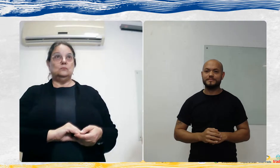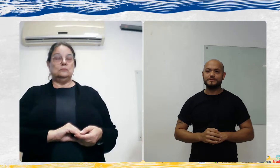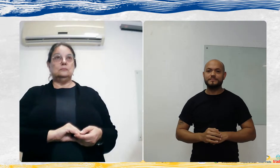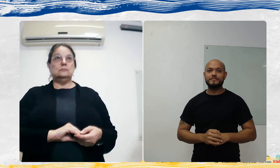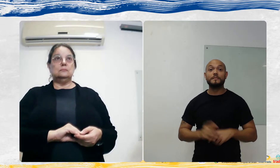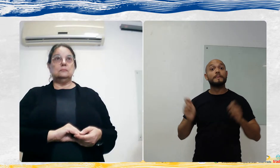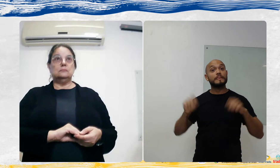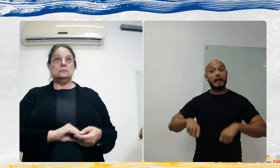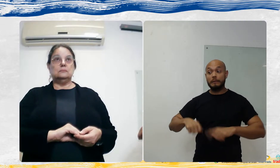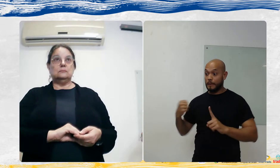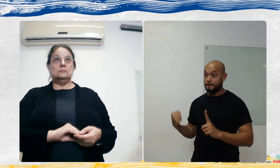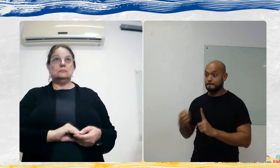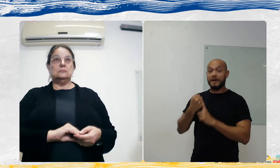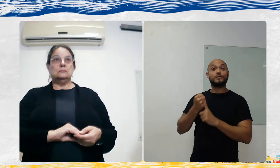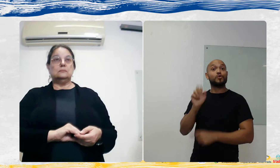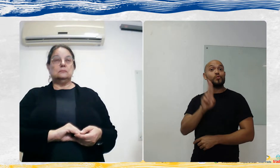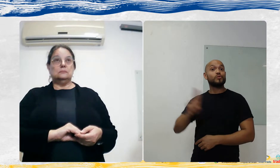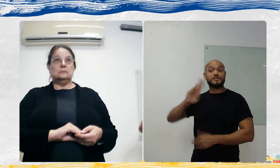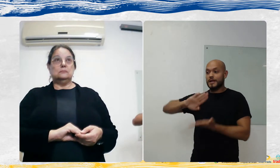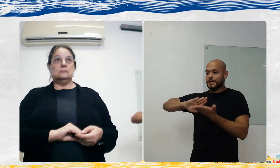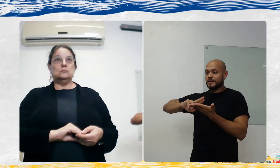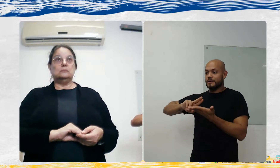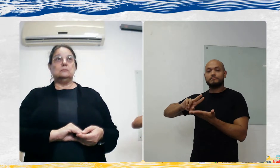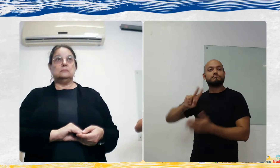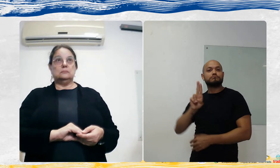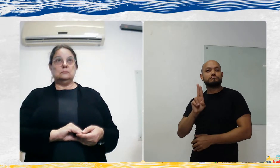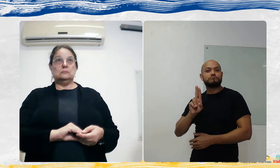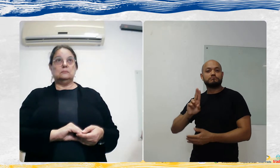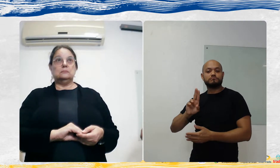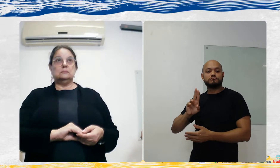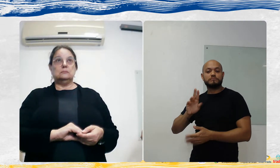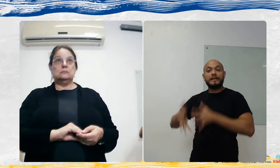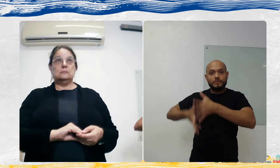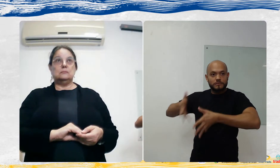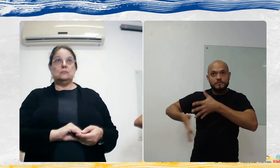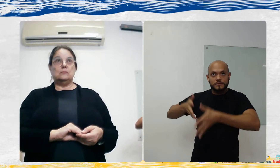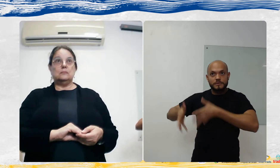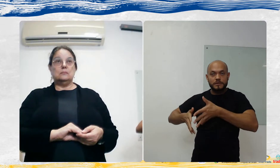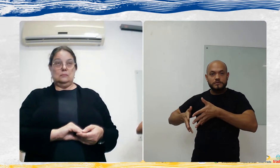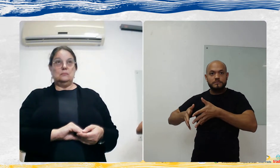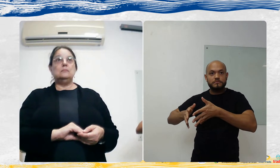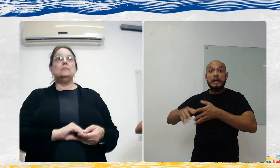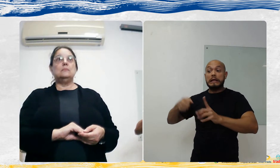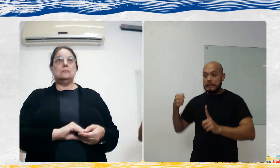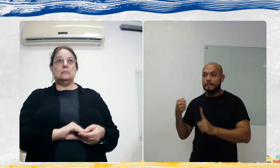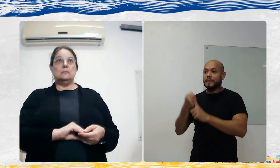impact using sign language. I can bring the same impact that it is for me.